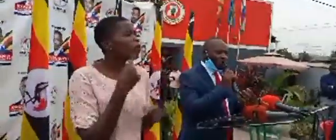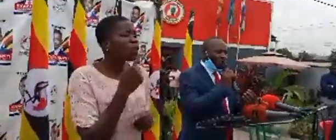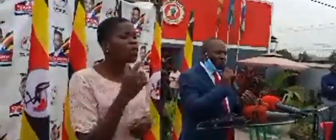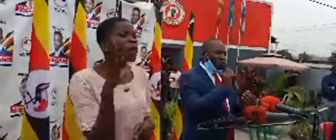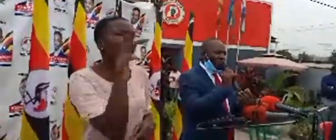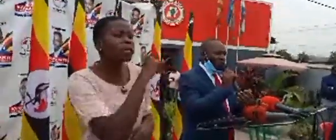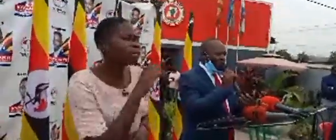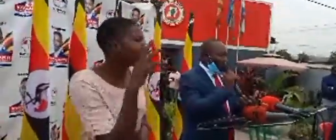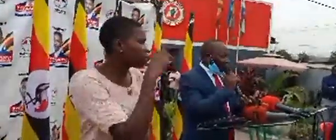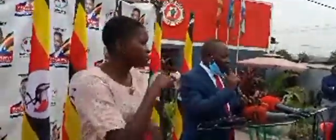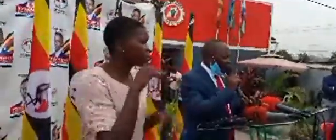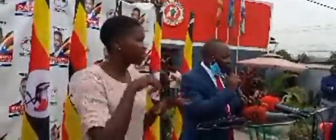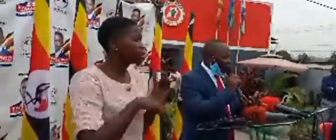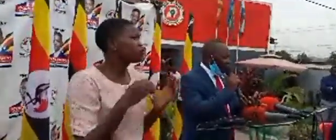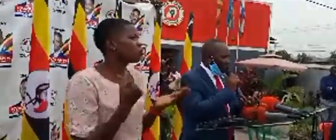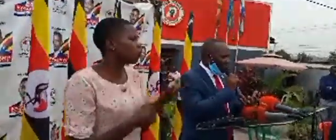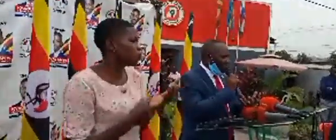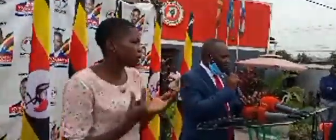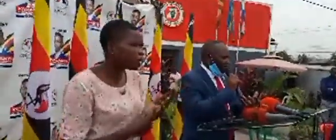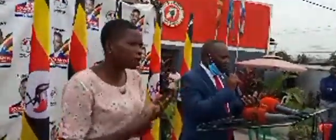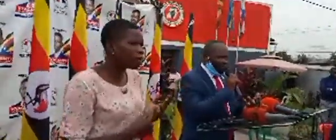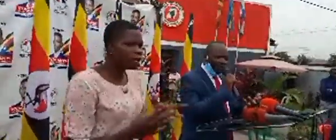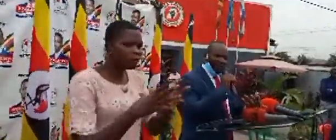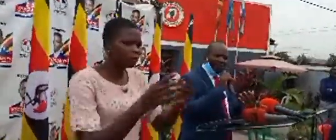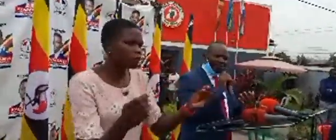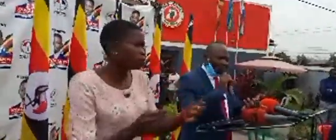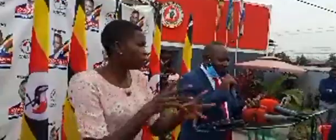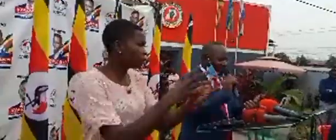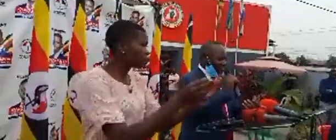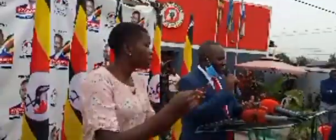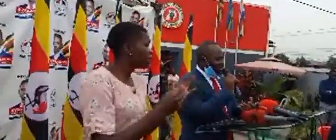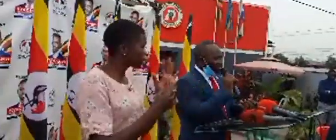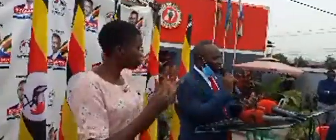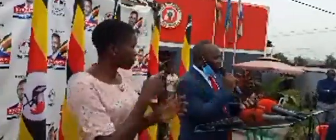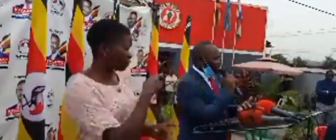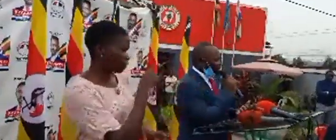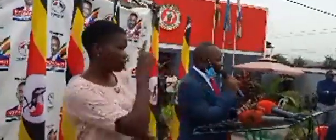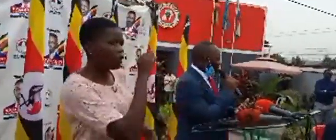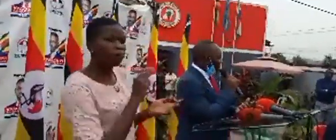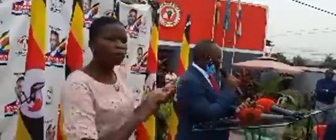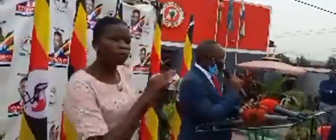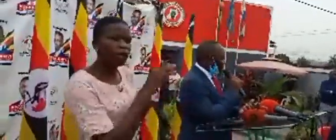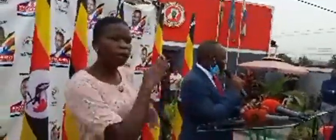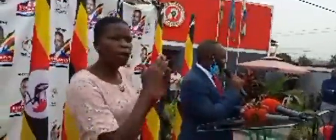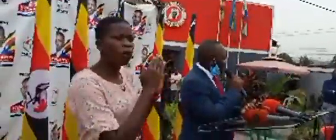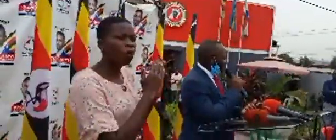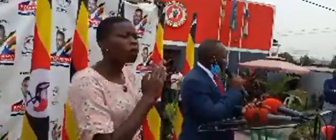abakyabuzibwawo mu bitundu by'eggwanga eby'enjawulo n'ewange Masaka wiiki eno era webaakutteyo